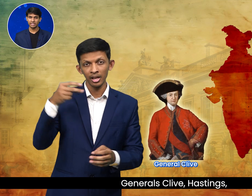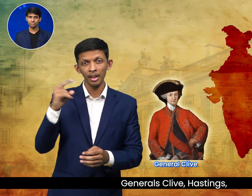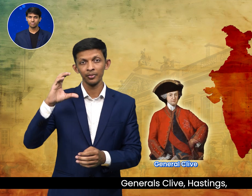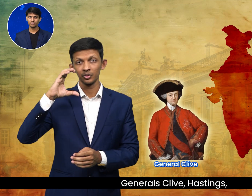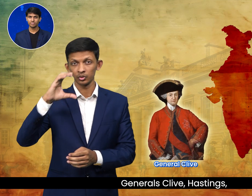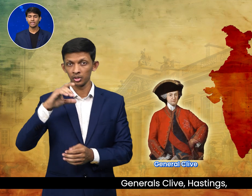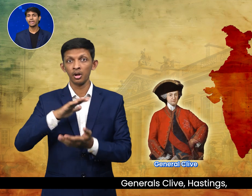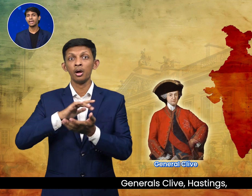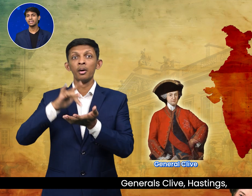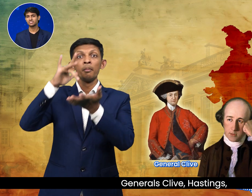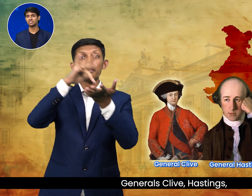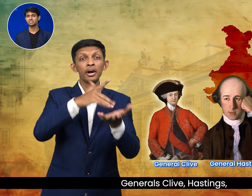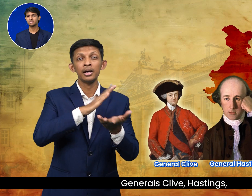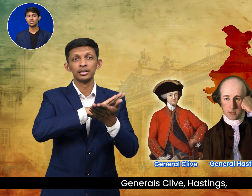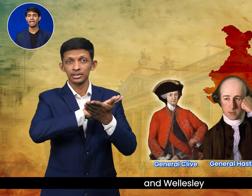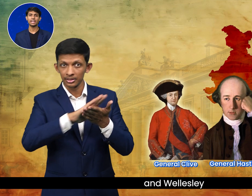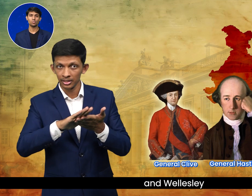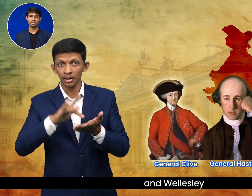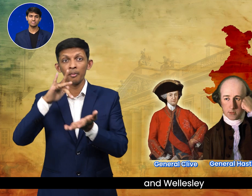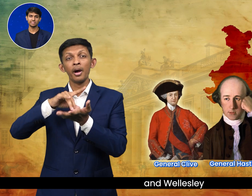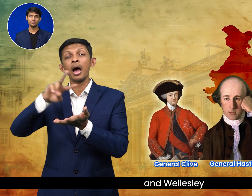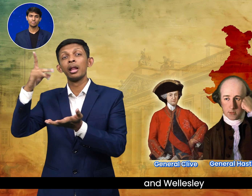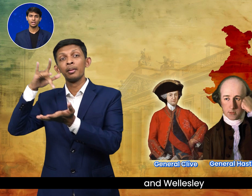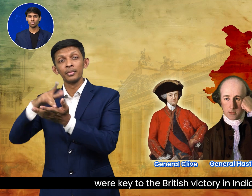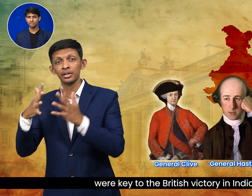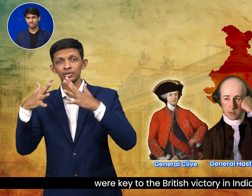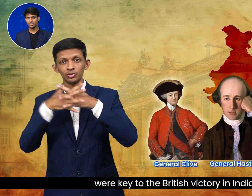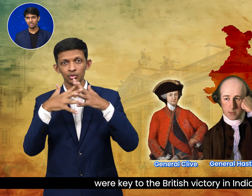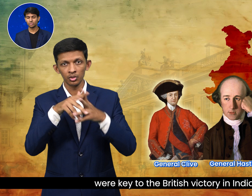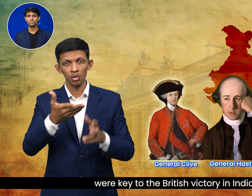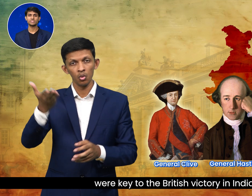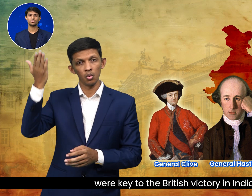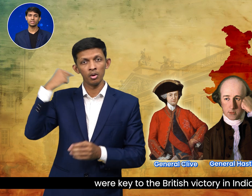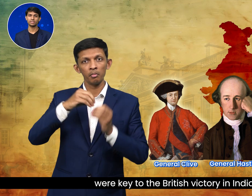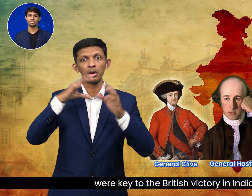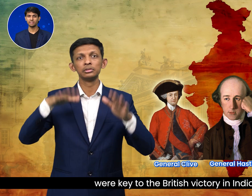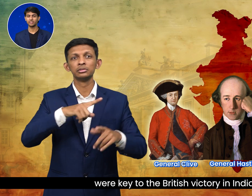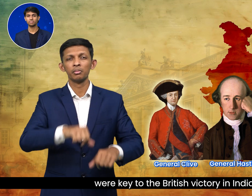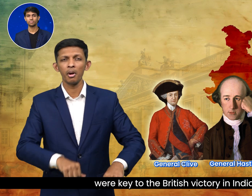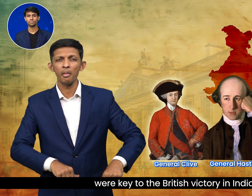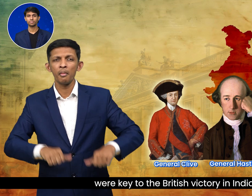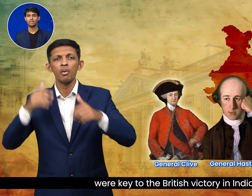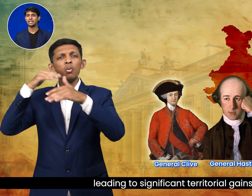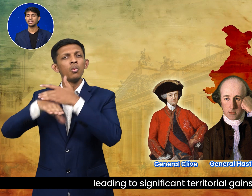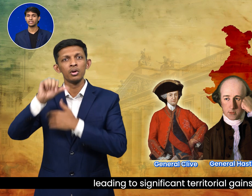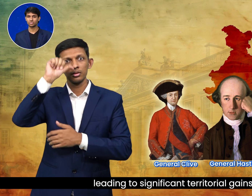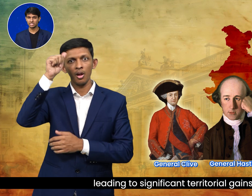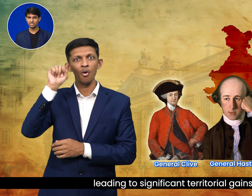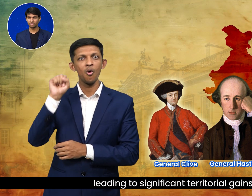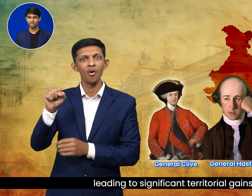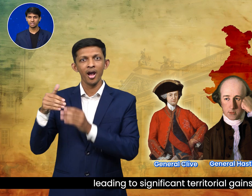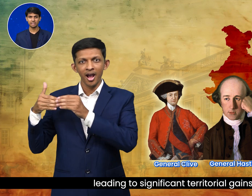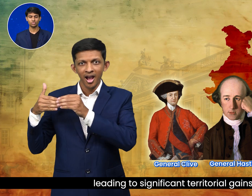Generals Clive, Hastings, and Wellesley were key to the British victory in India, leading